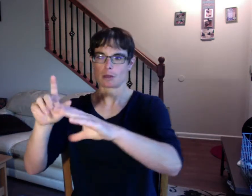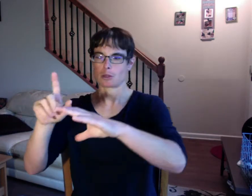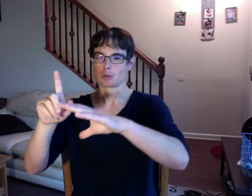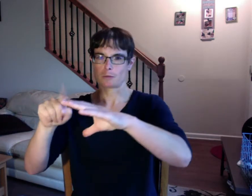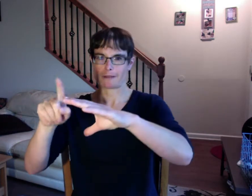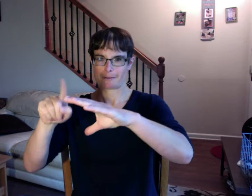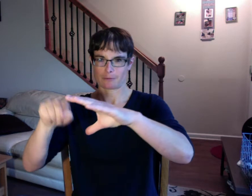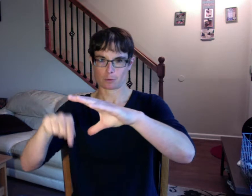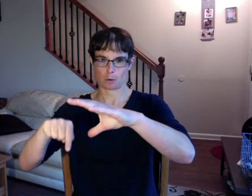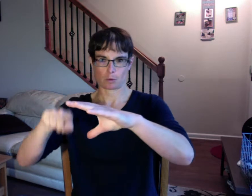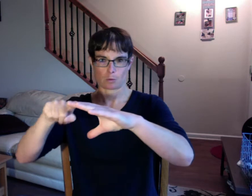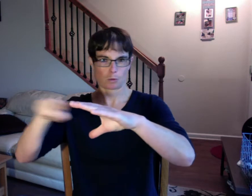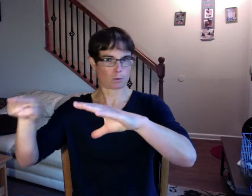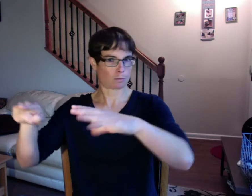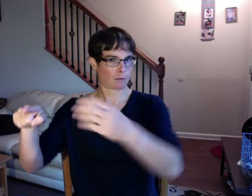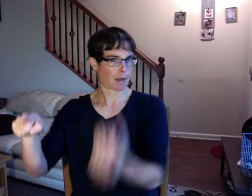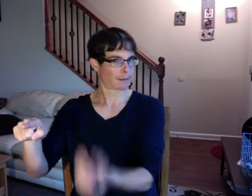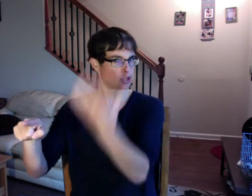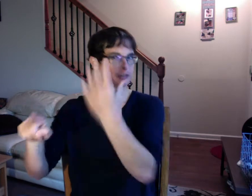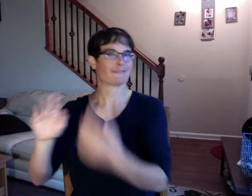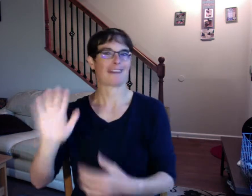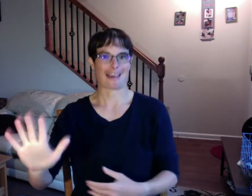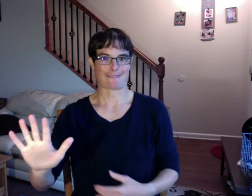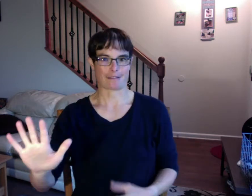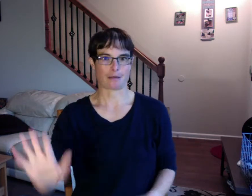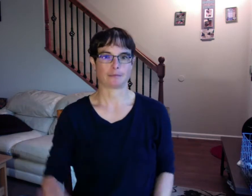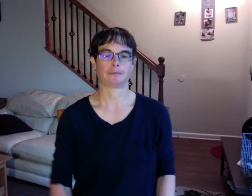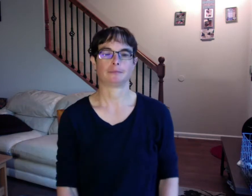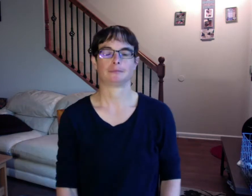5. When we get this back. Okay? So I'm going to show you.